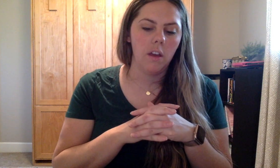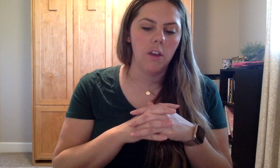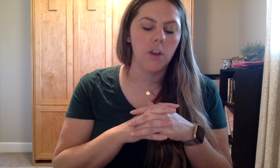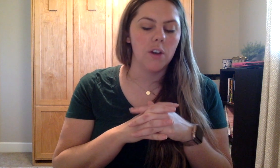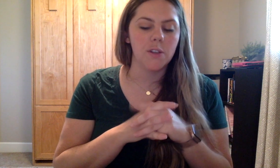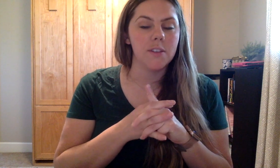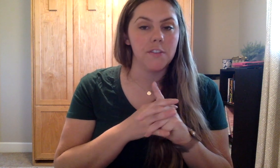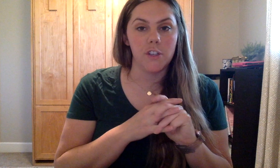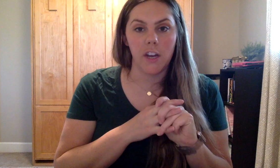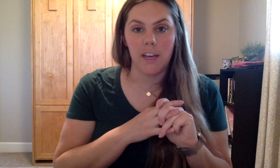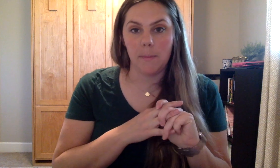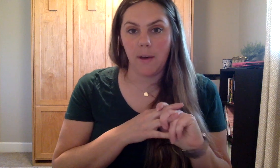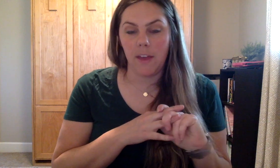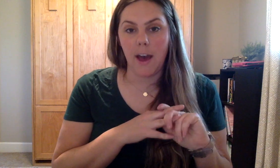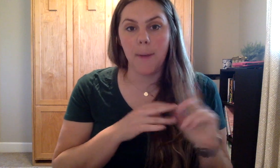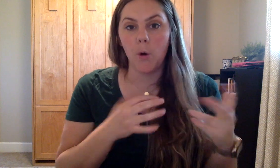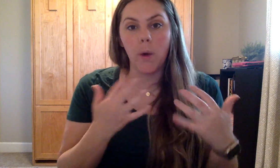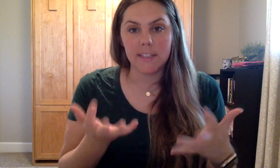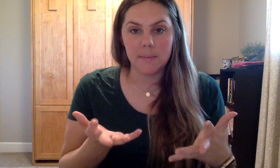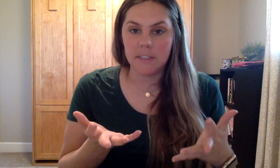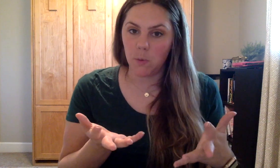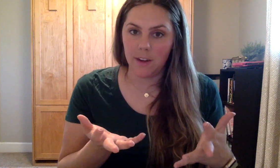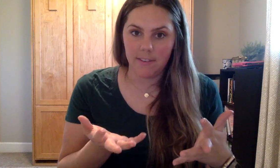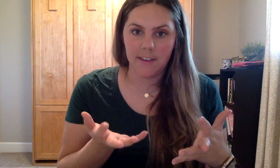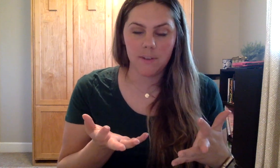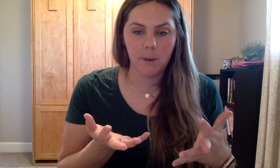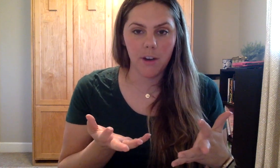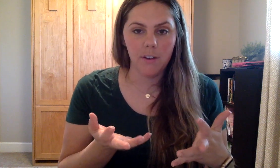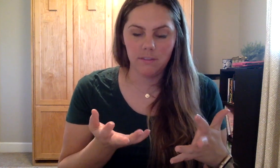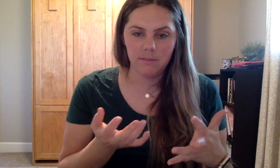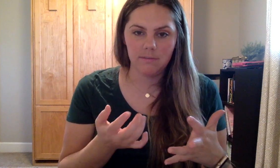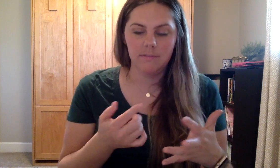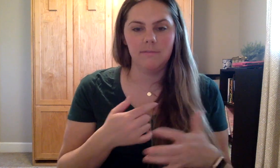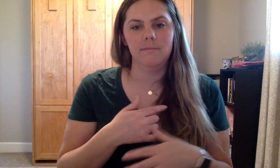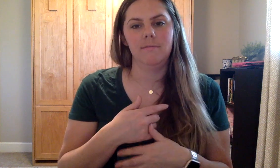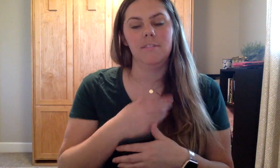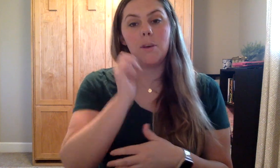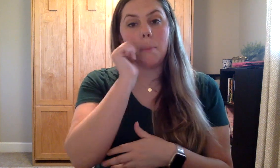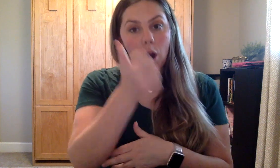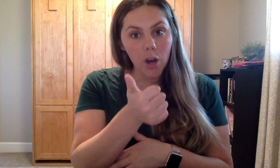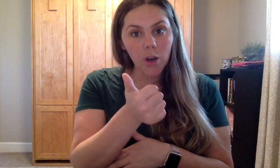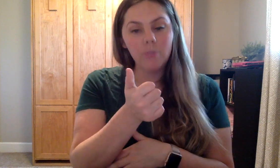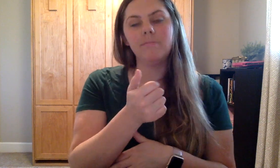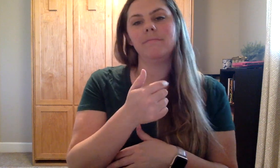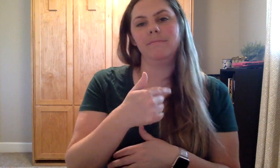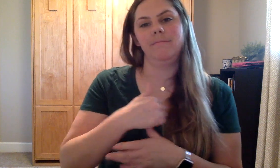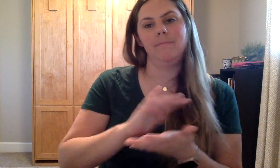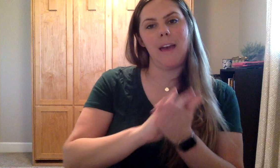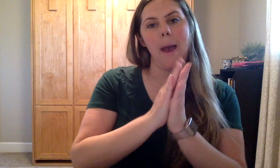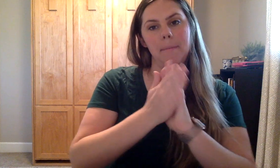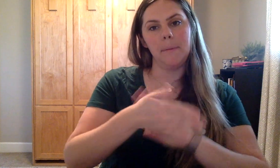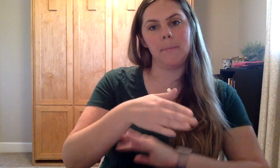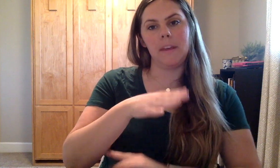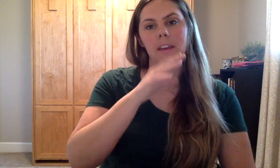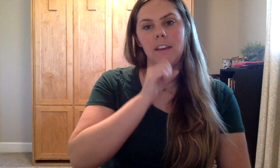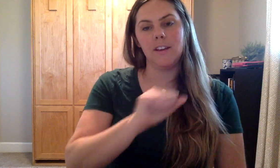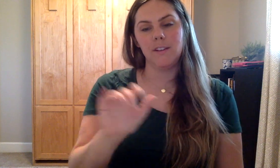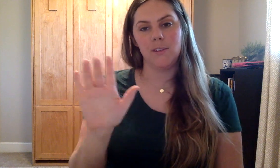you can also use, if you're talking about like, I'm going to be 25 tomorrow. Tomorrow, I'm going to be